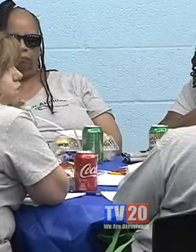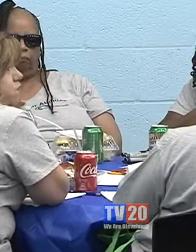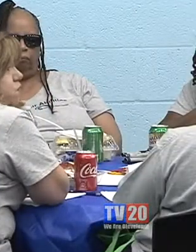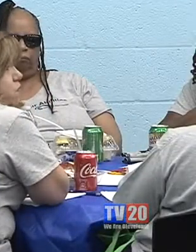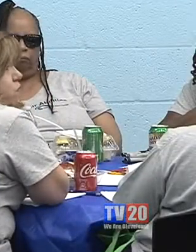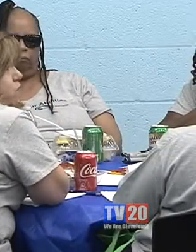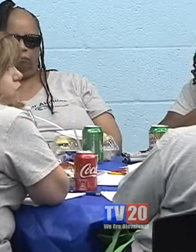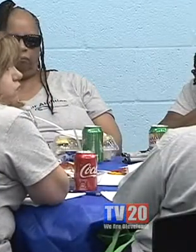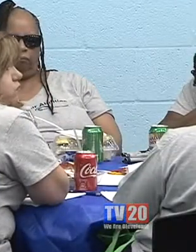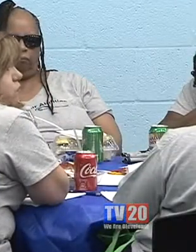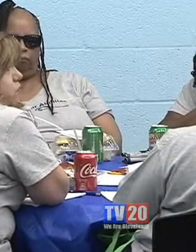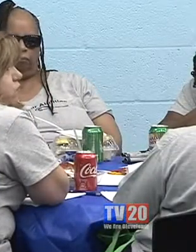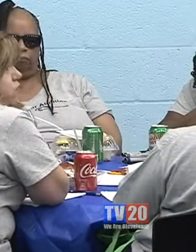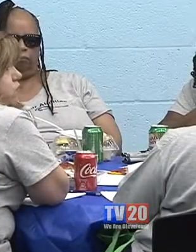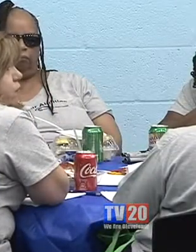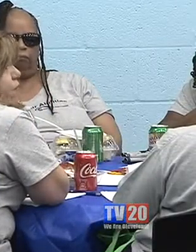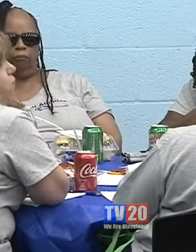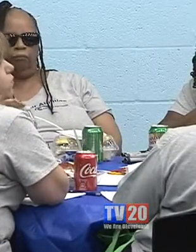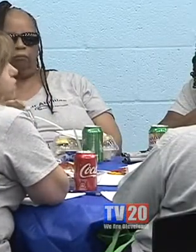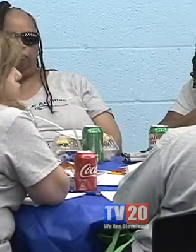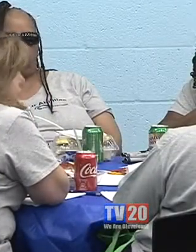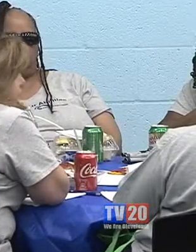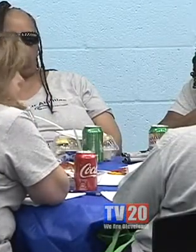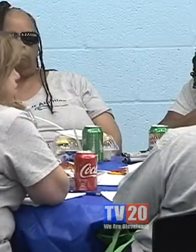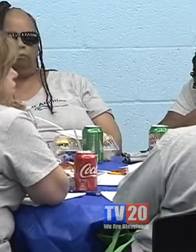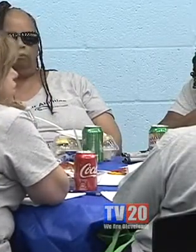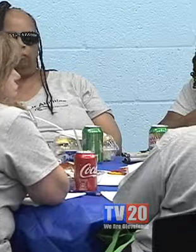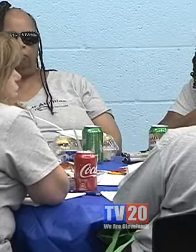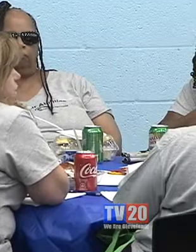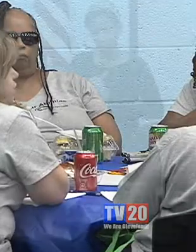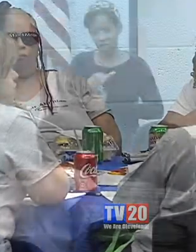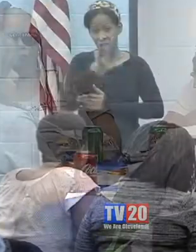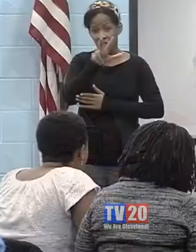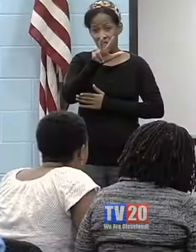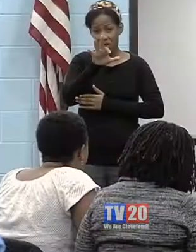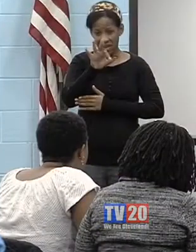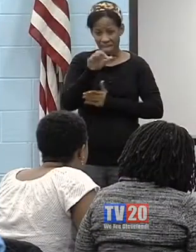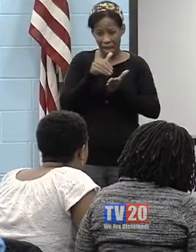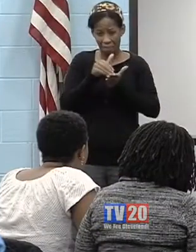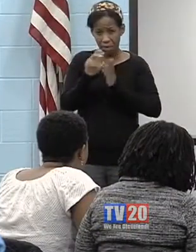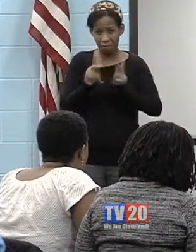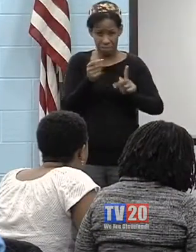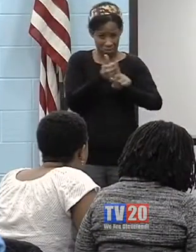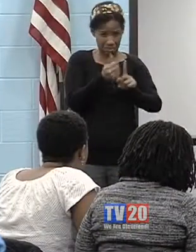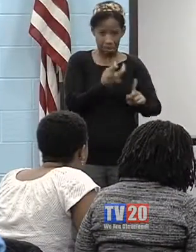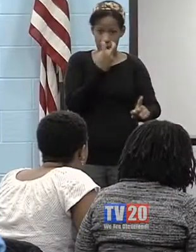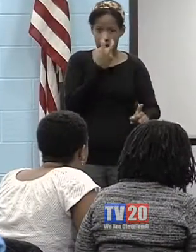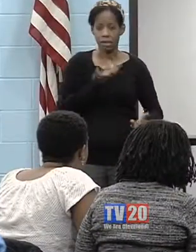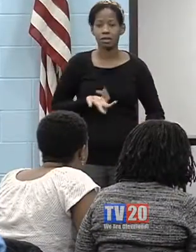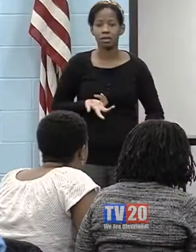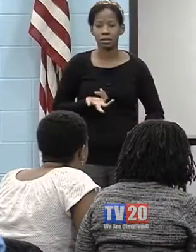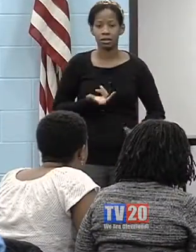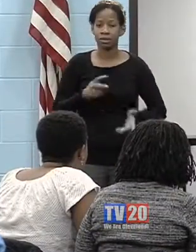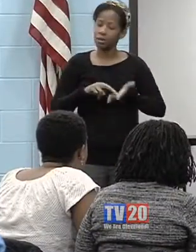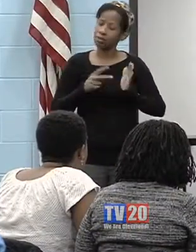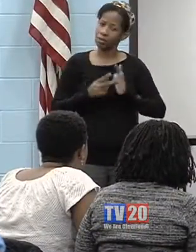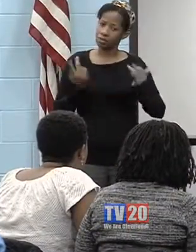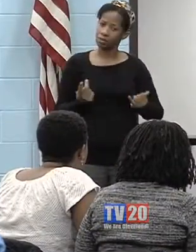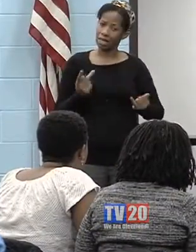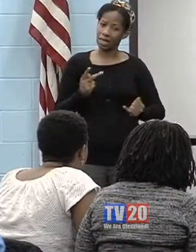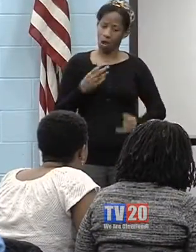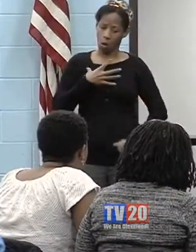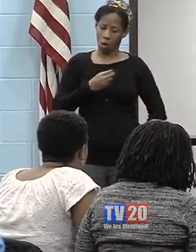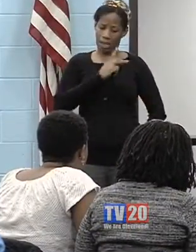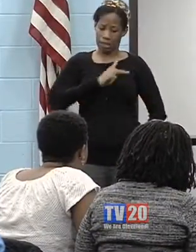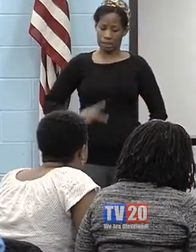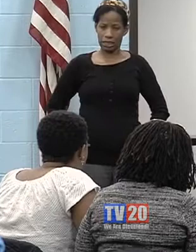the world have a visual impairment, a figure which includes 39 million people who are blind. So White Cane Day has been around